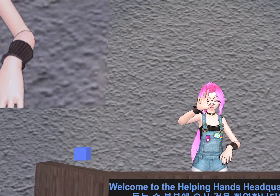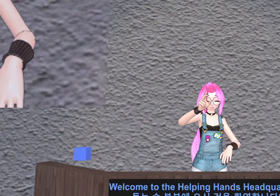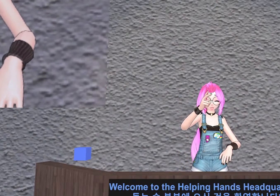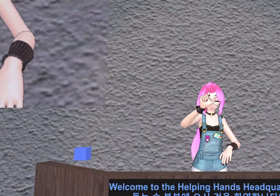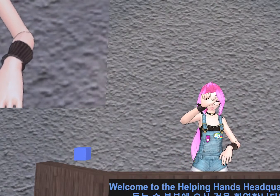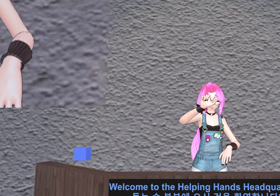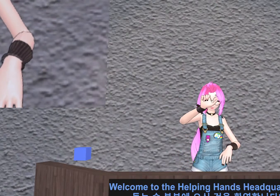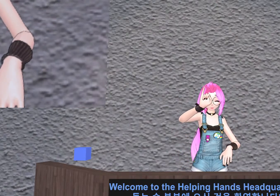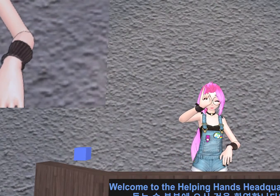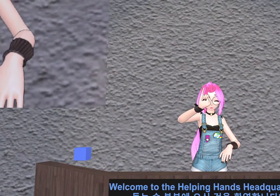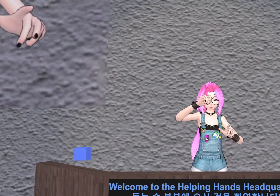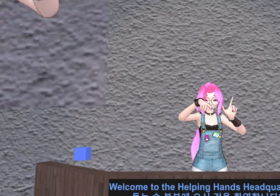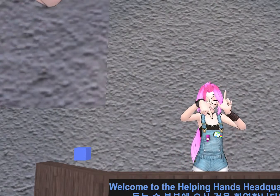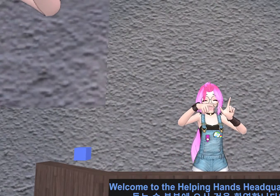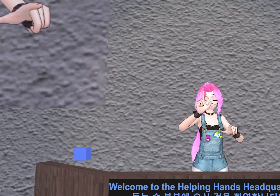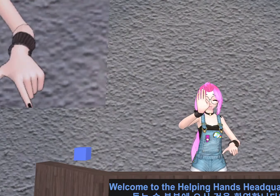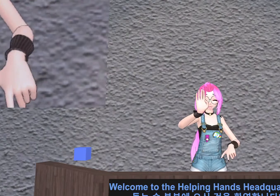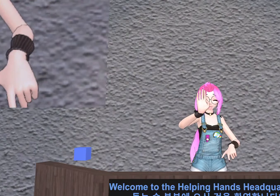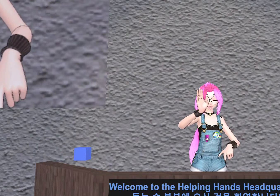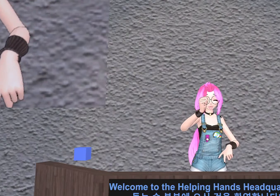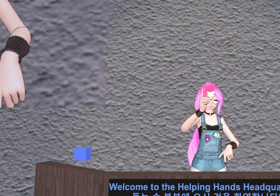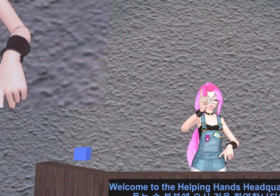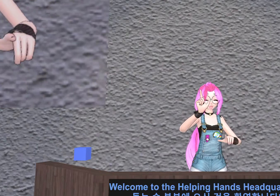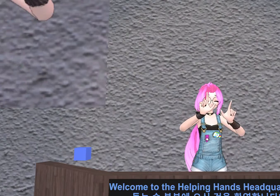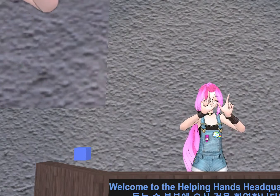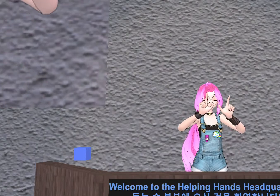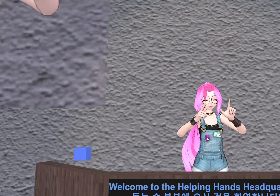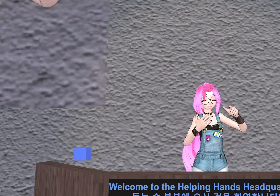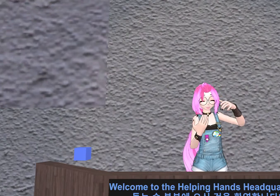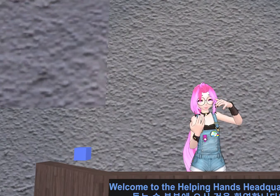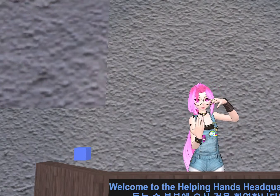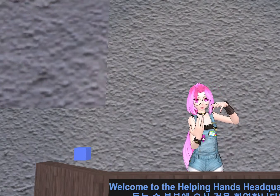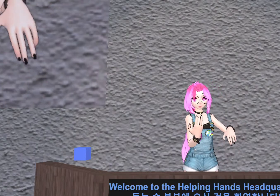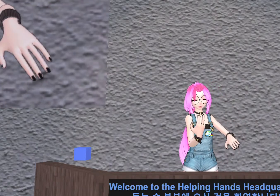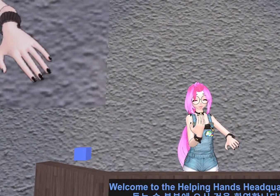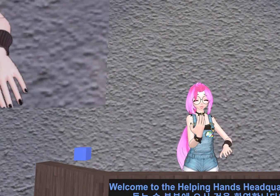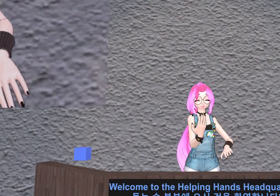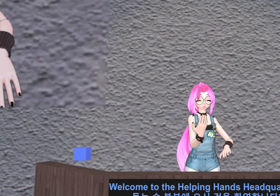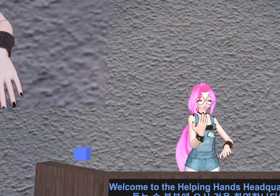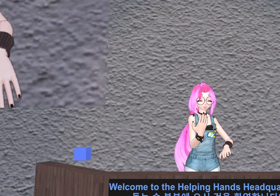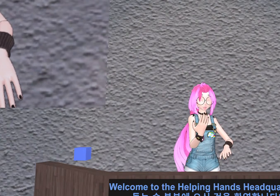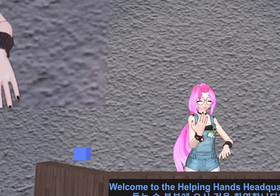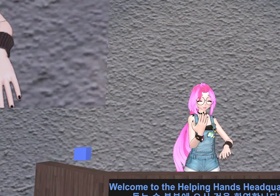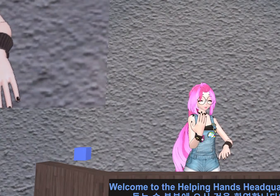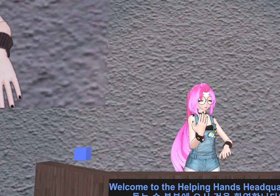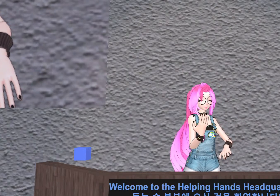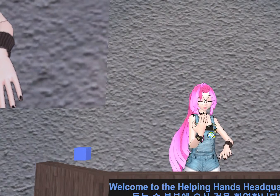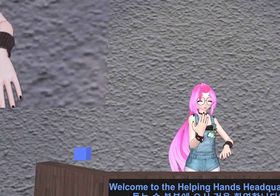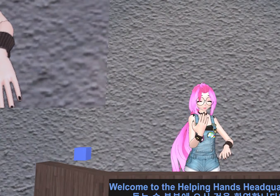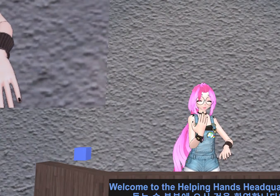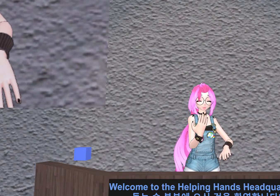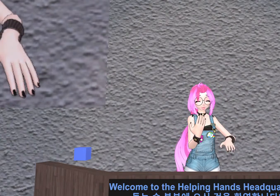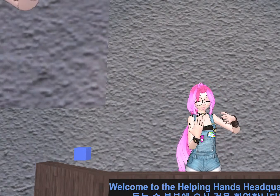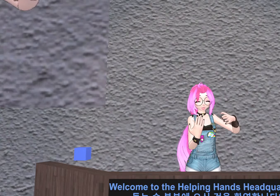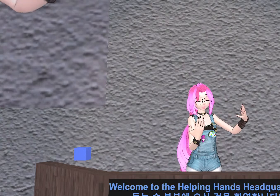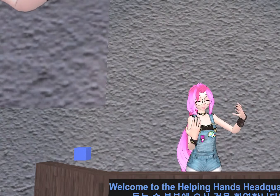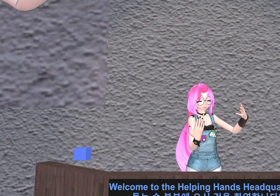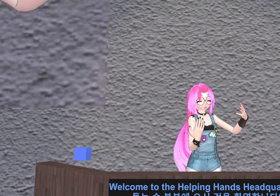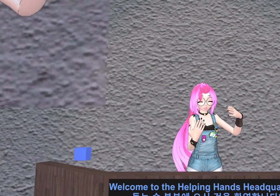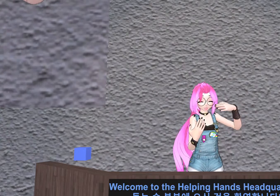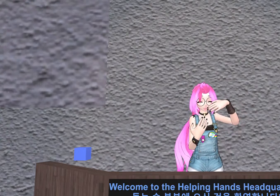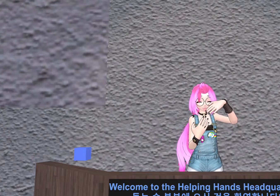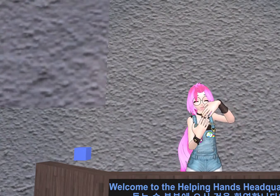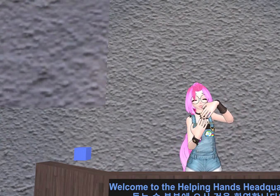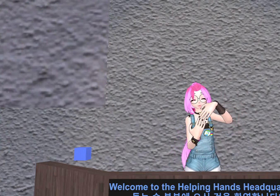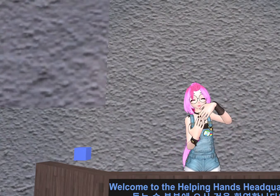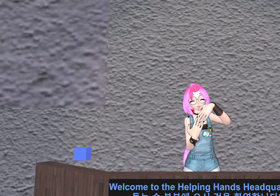It's the same sign for rainbow. So you're going to start with your hand like